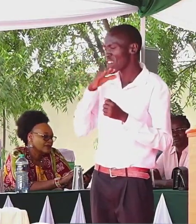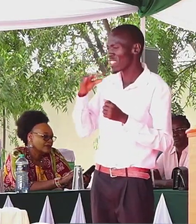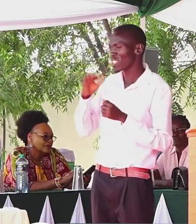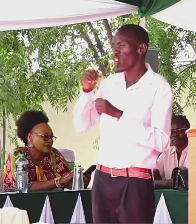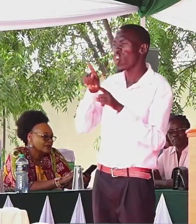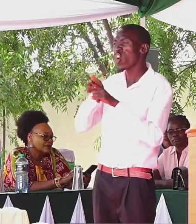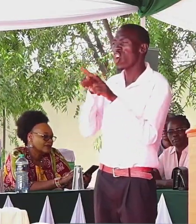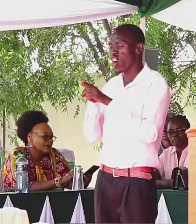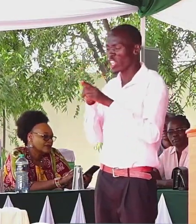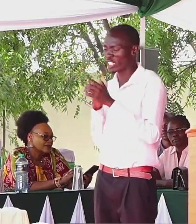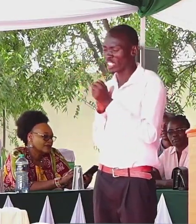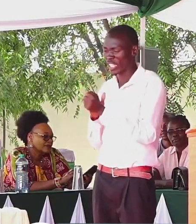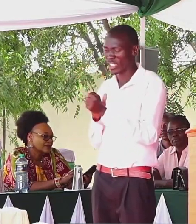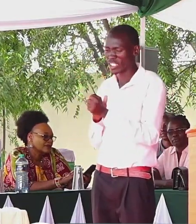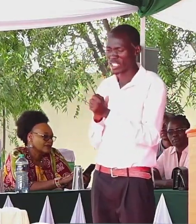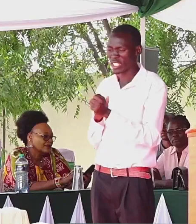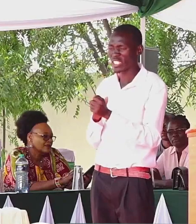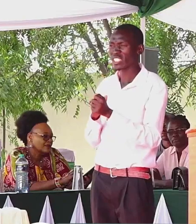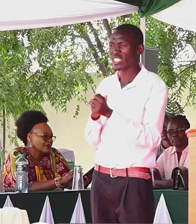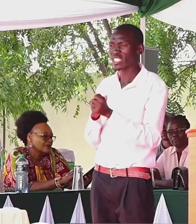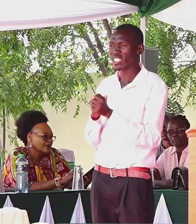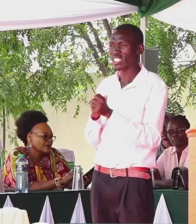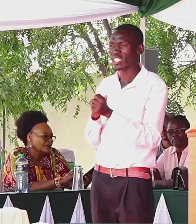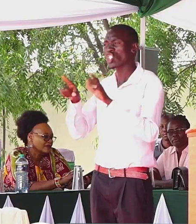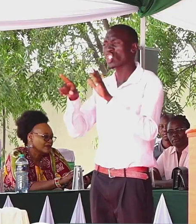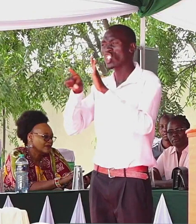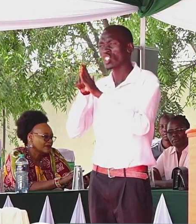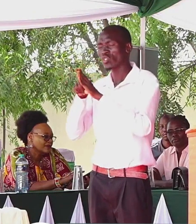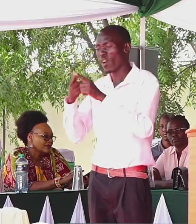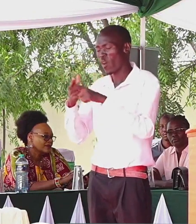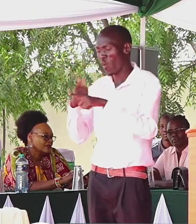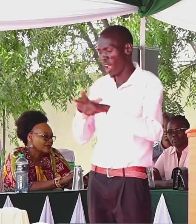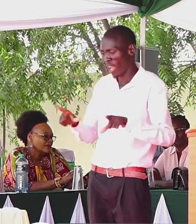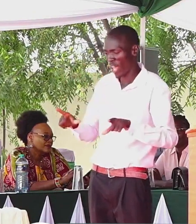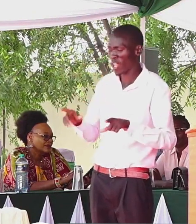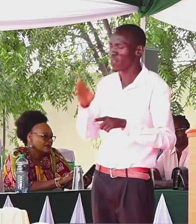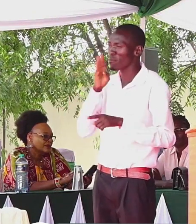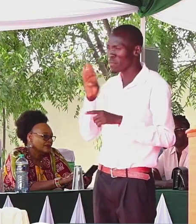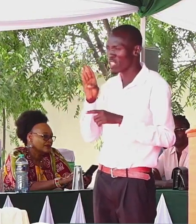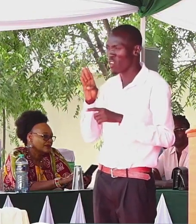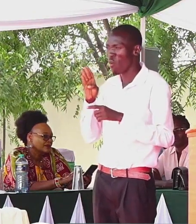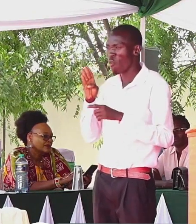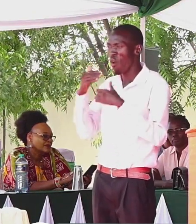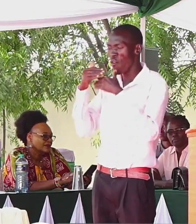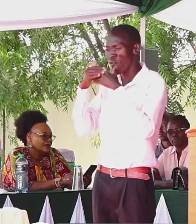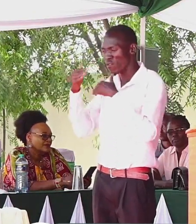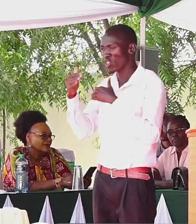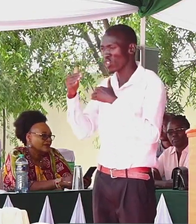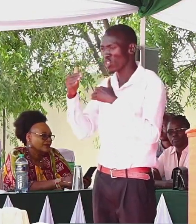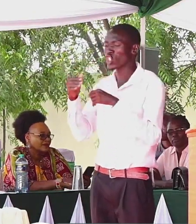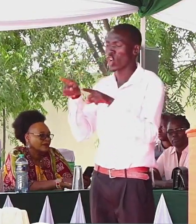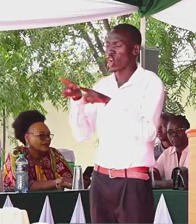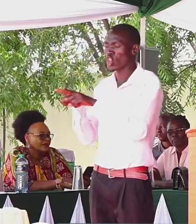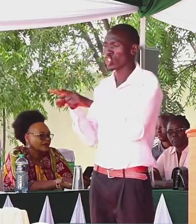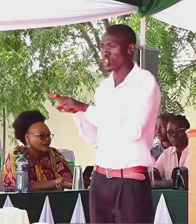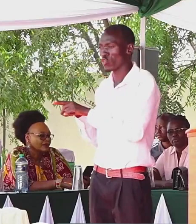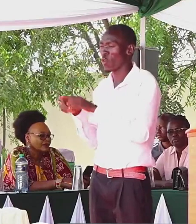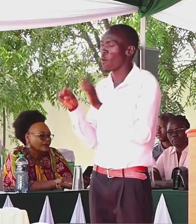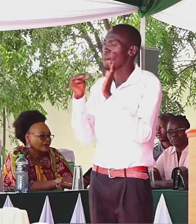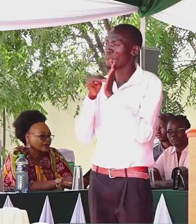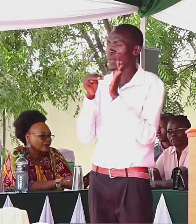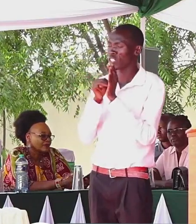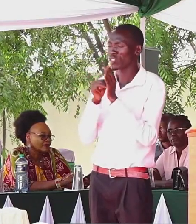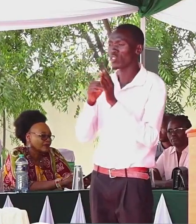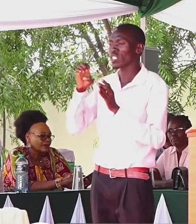leaders, and also the legislators of our land. You have been at the forefront also to advocate for matters of